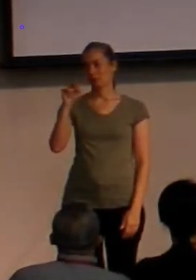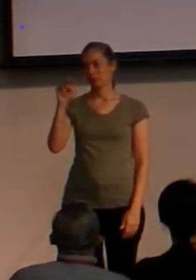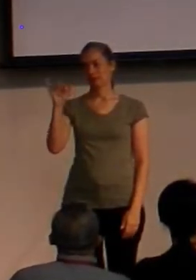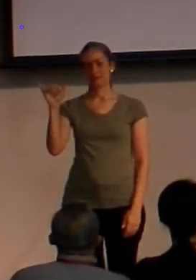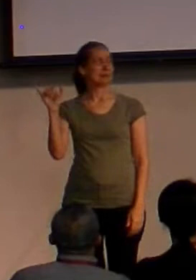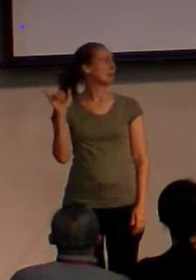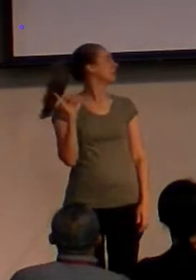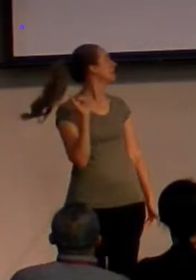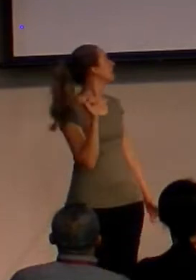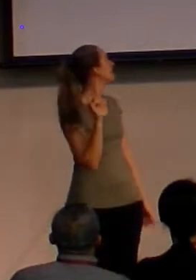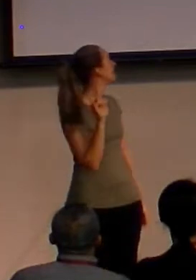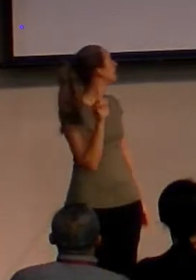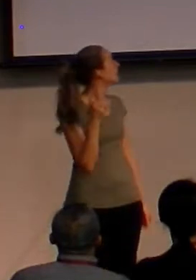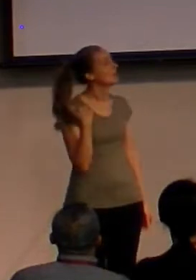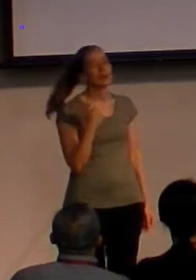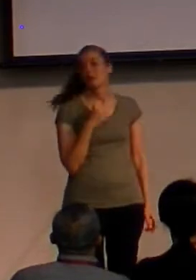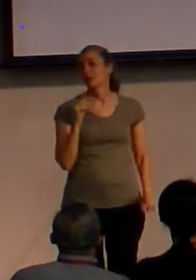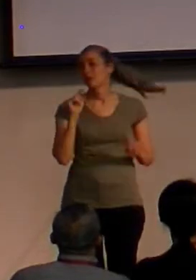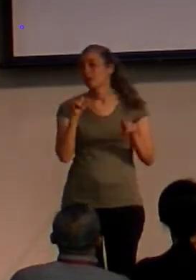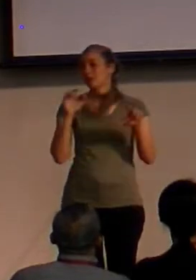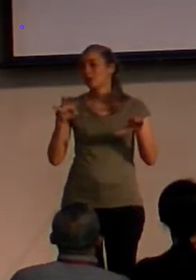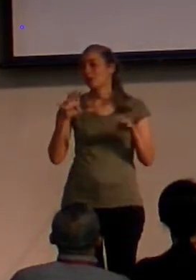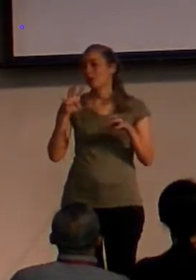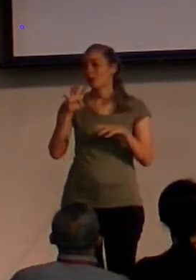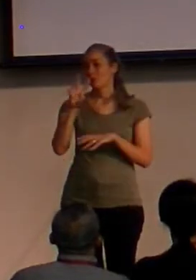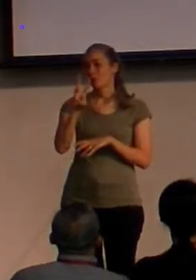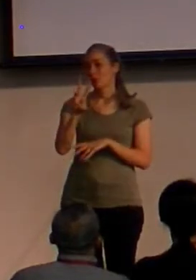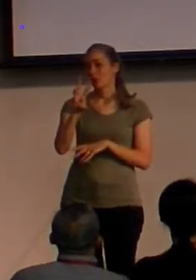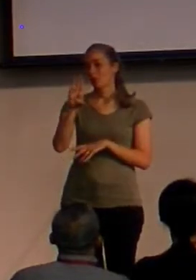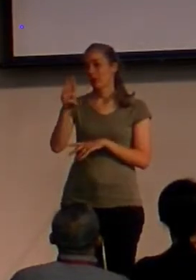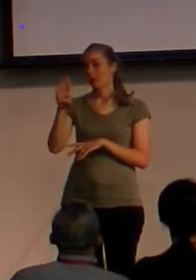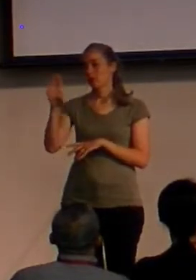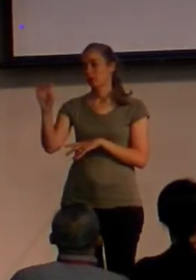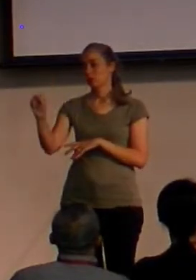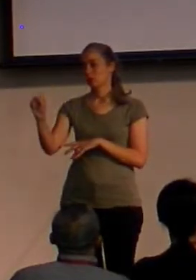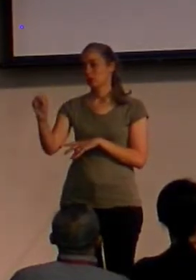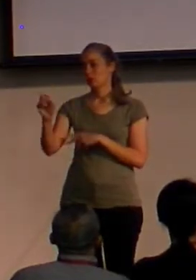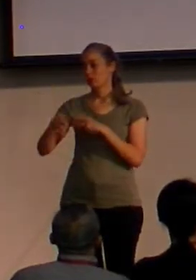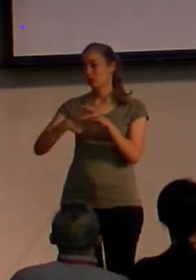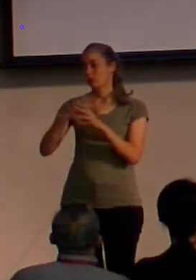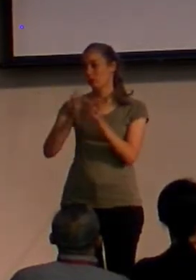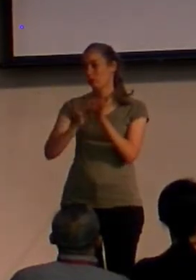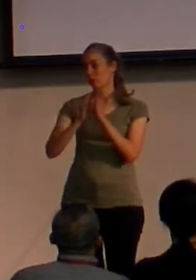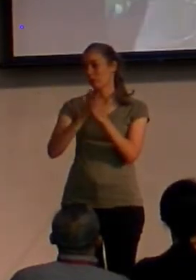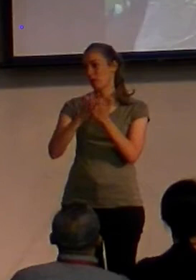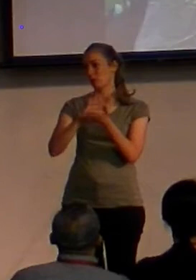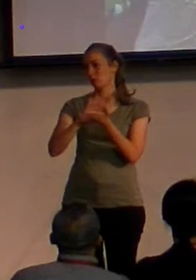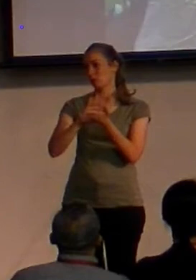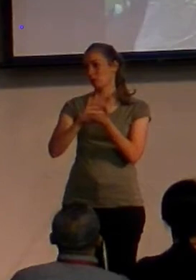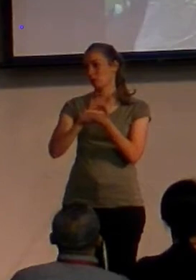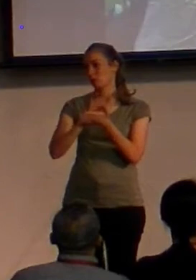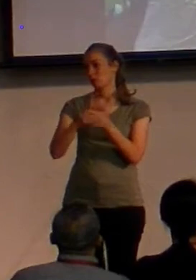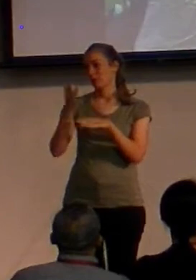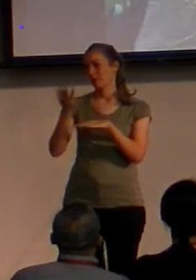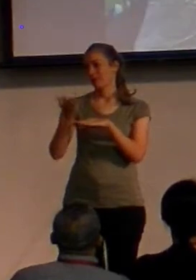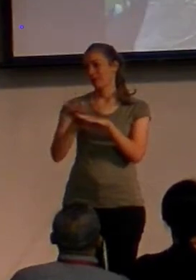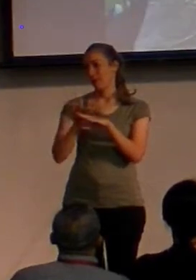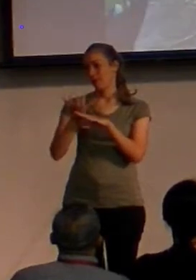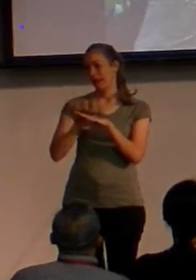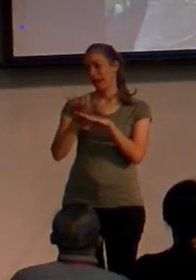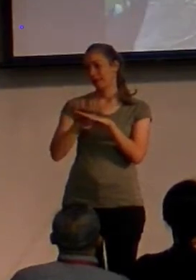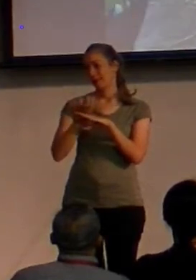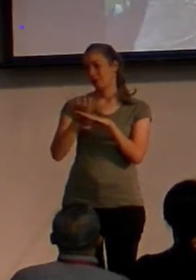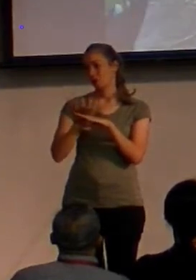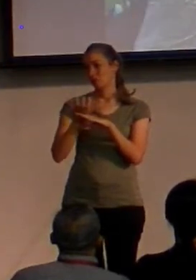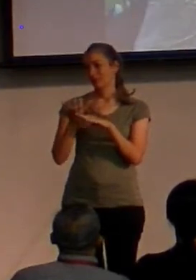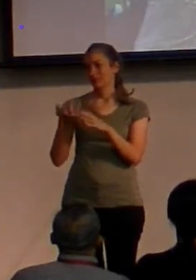We were there to do a World Bible School campaign and sign up as many World Bible School students as we could, and that